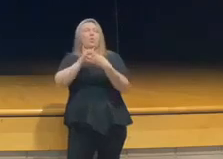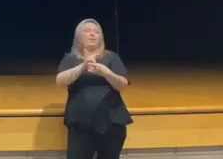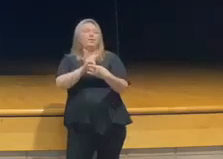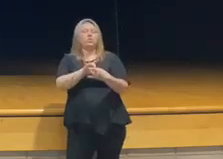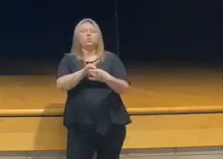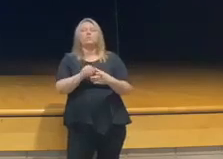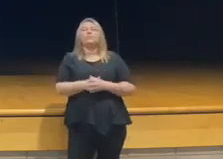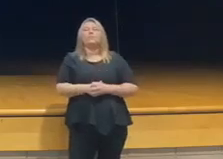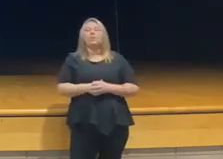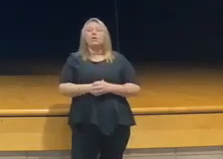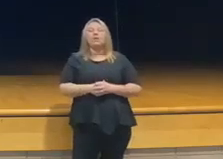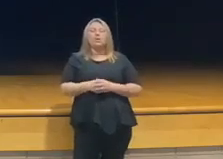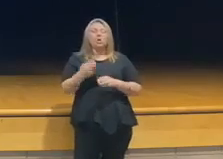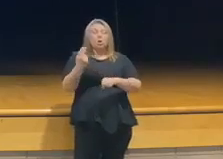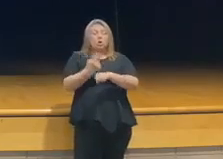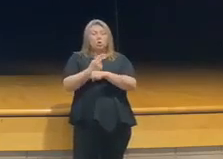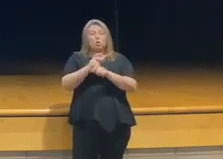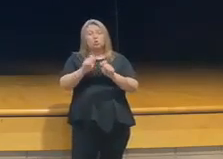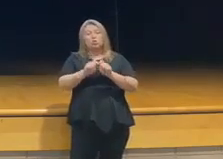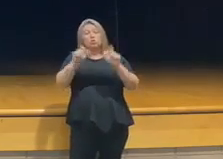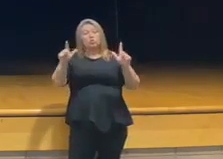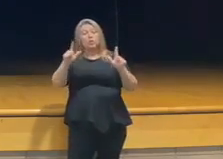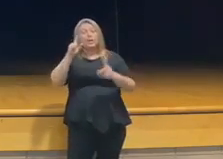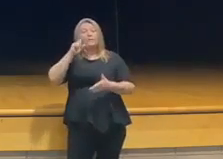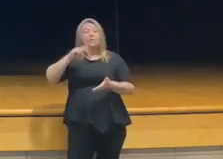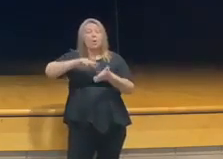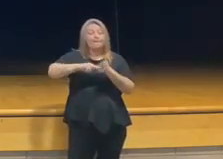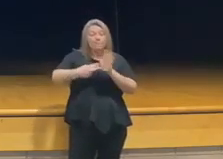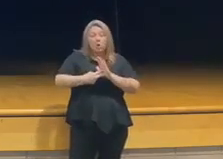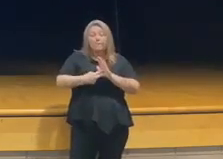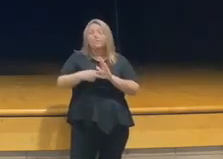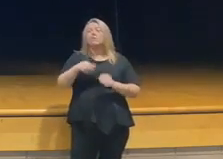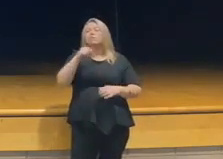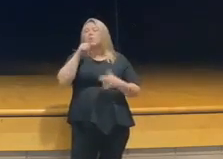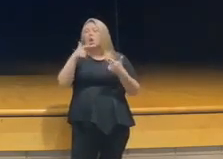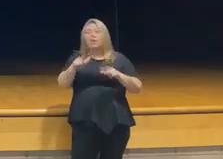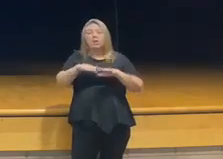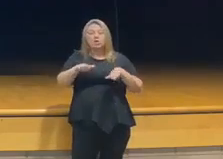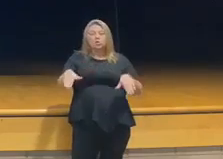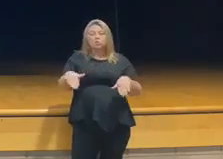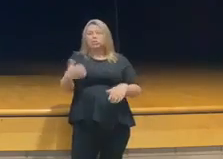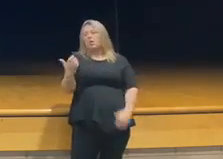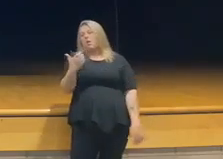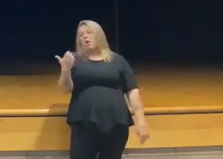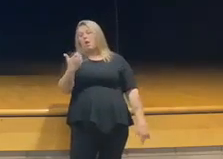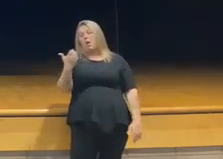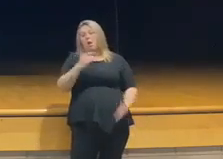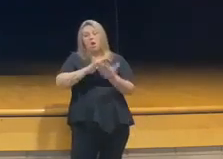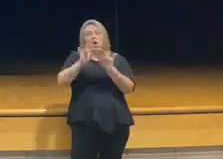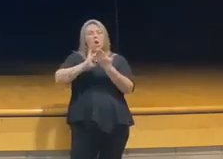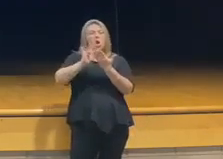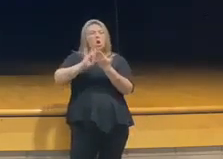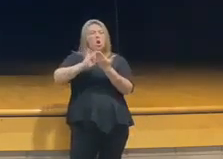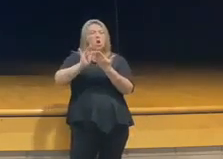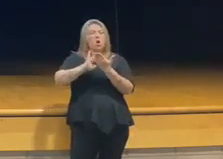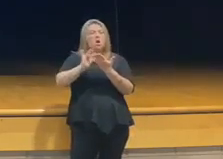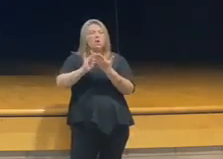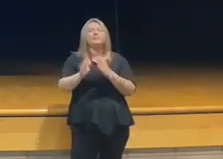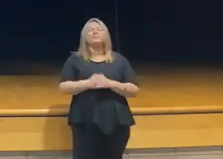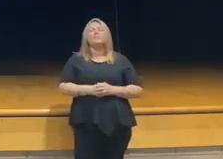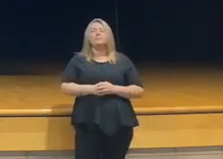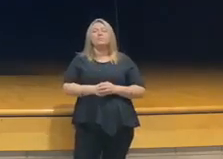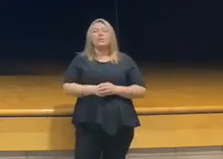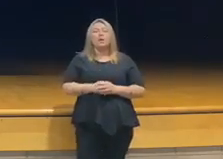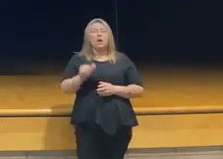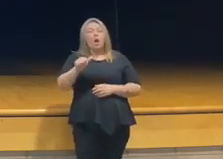Use screens with a purpose, not aimlessly or alone. Don't let technology drive you, but use them as a tool.